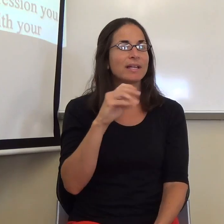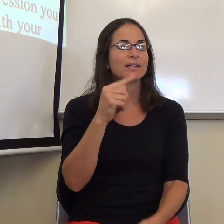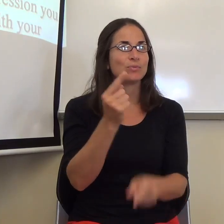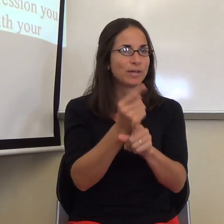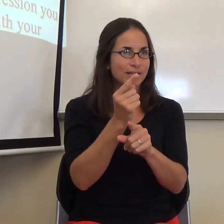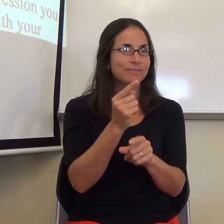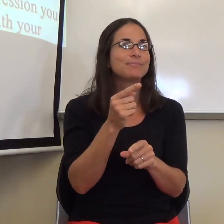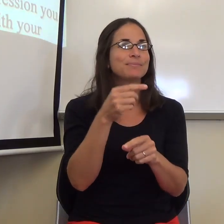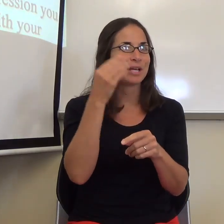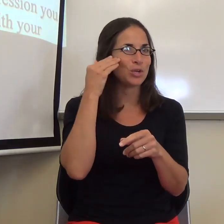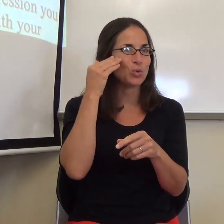I knew Sandra saw this.